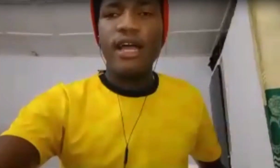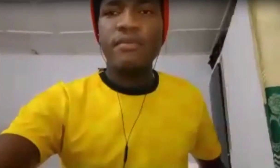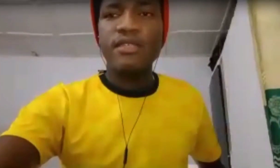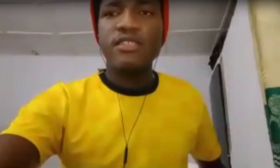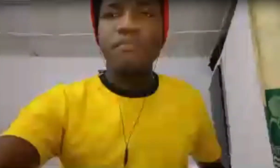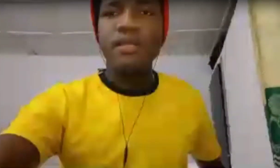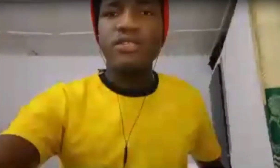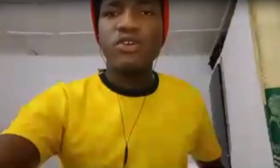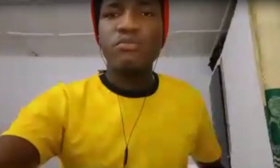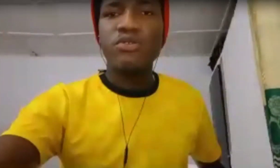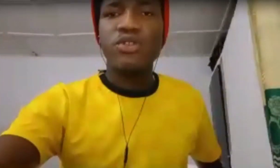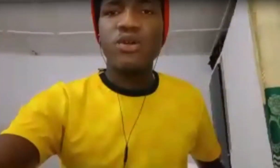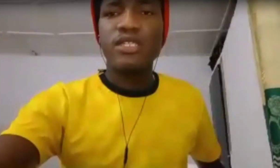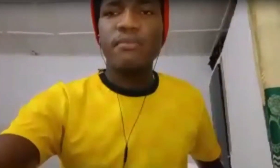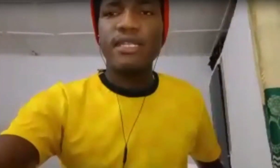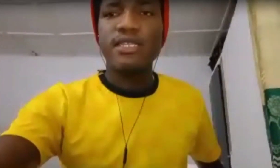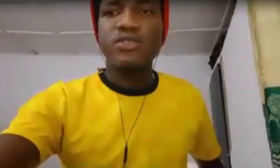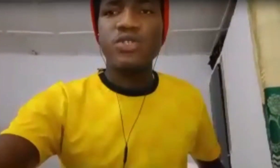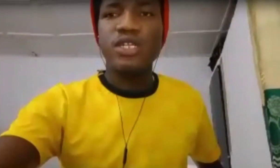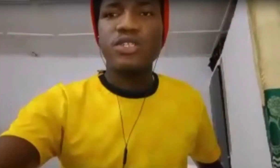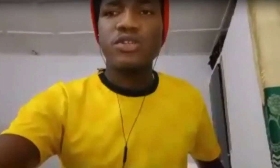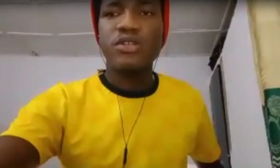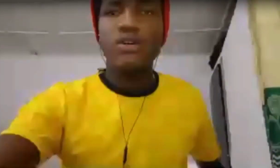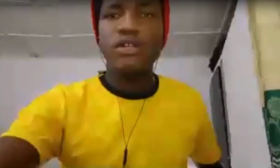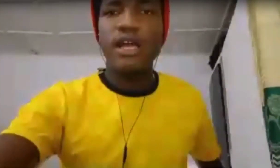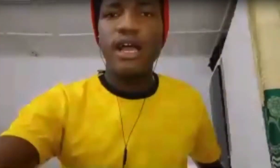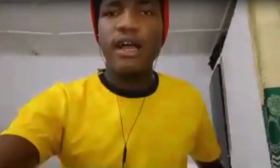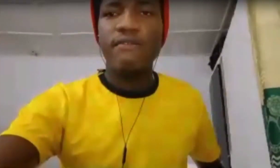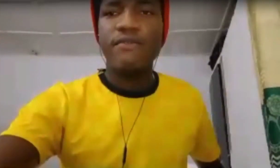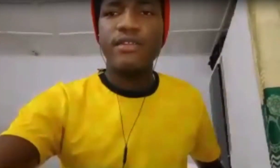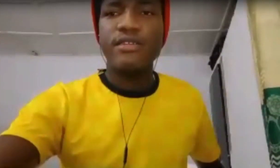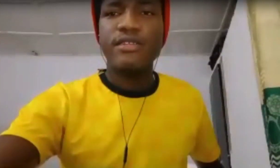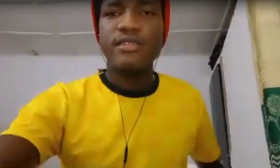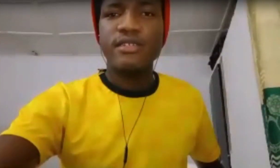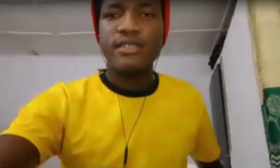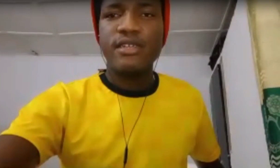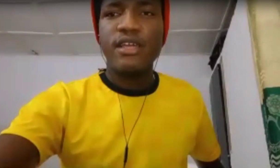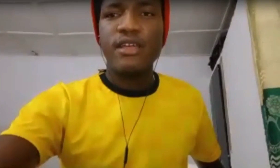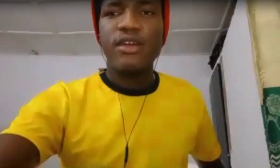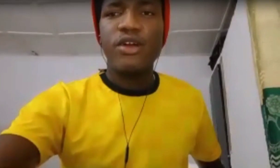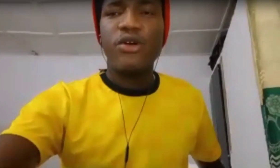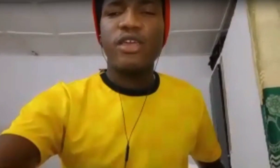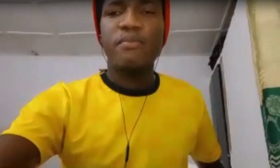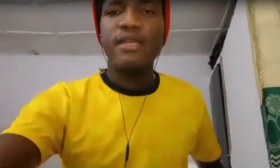Admins, please unmute Lois Amadi so she can turn on her. Okay, please.